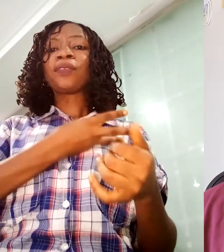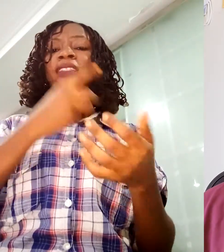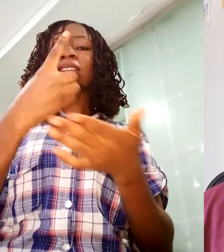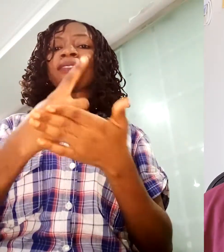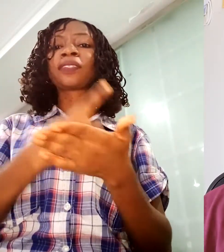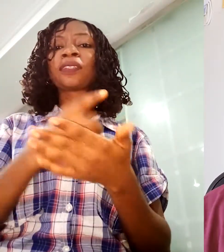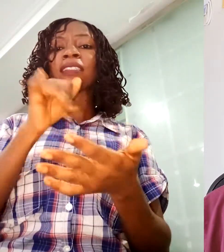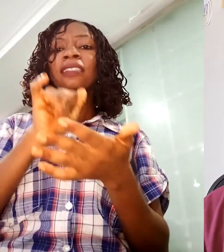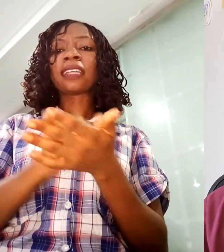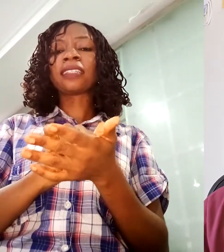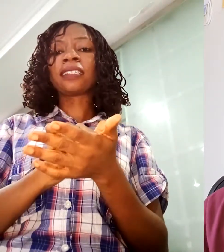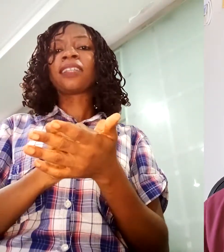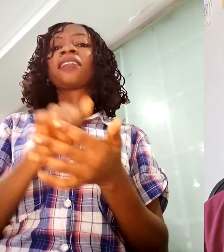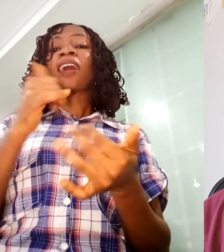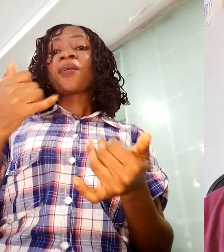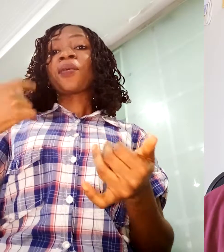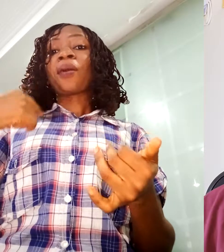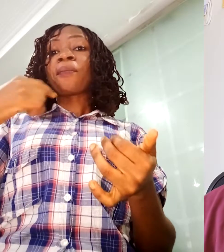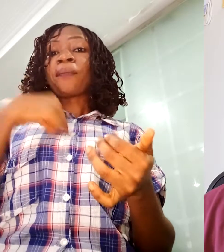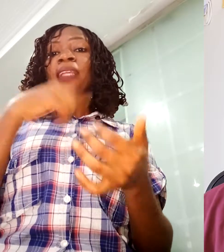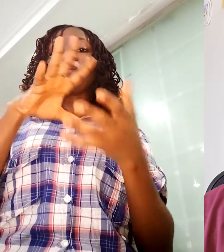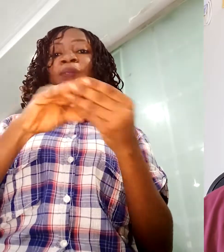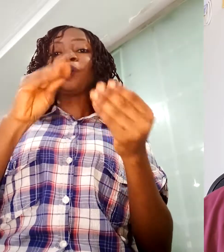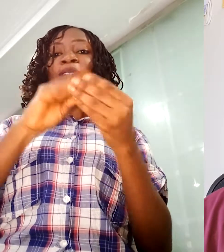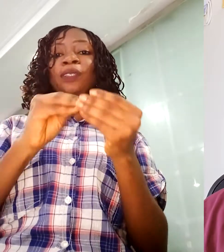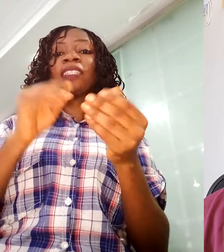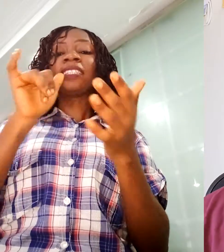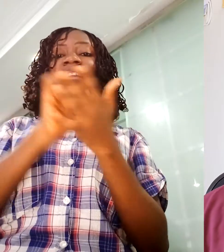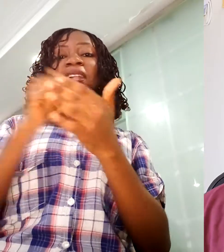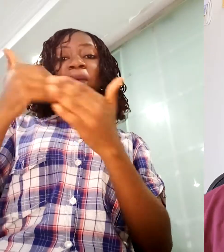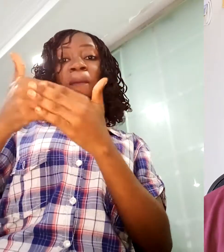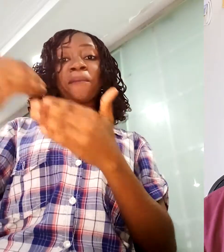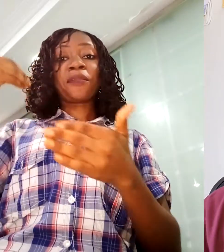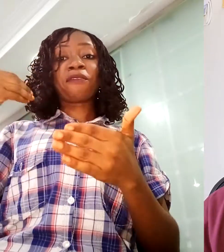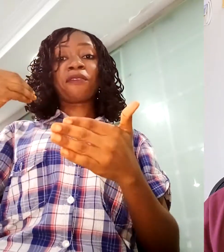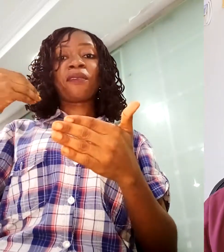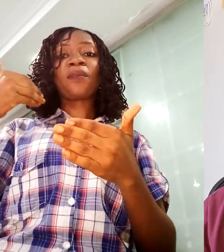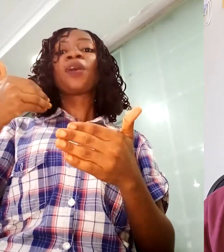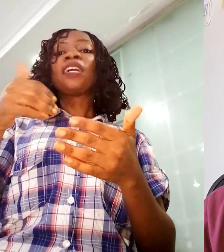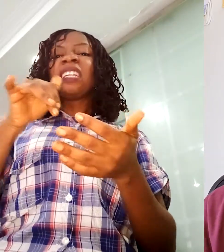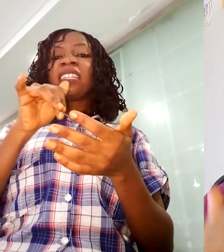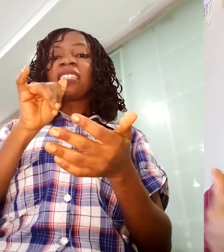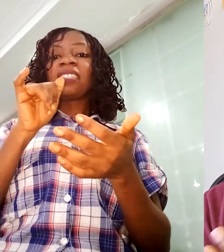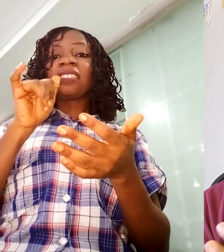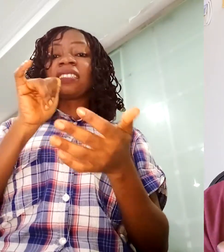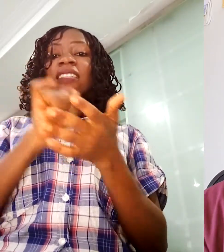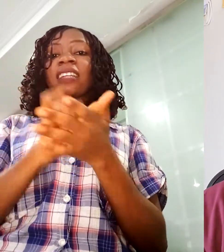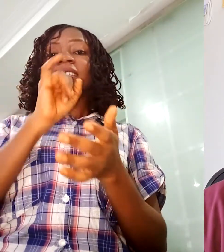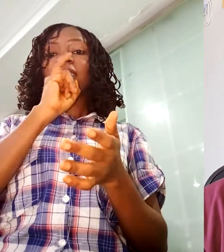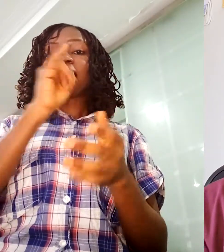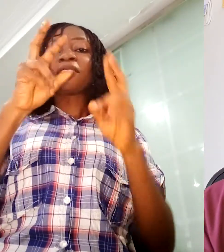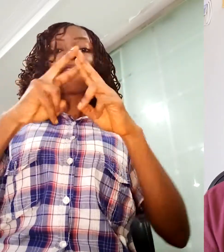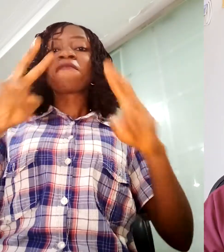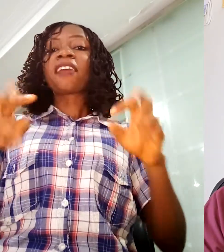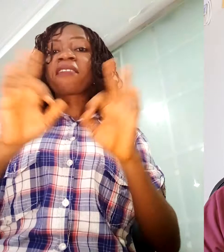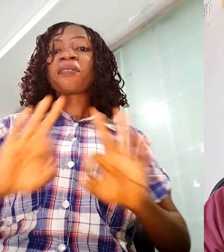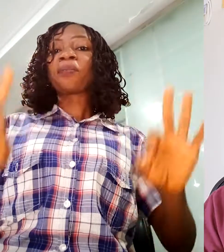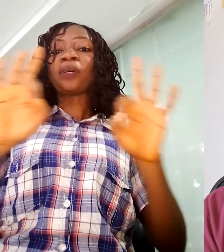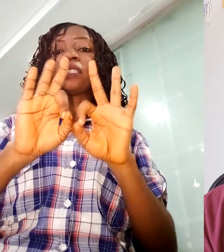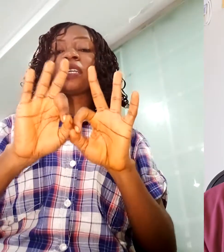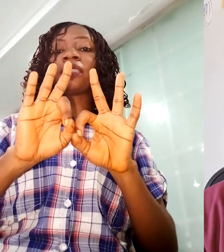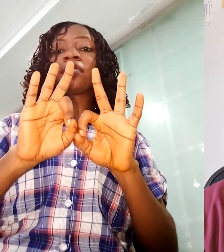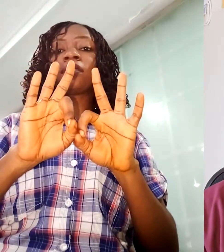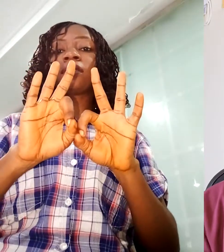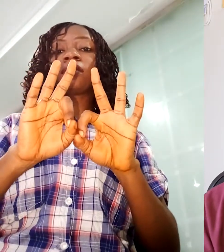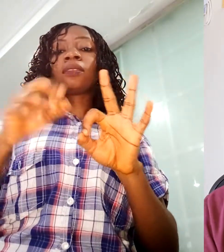about this topic? Just like I have said in the first and second discussion, it is important, very,